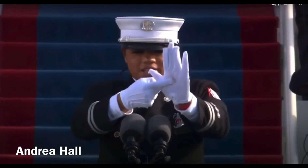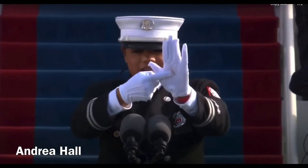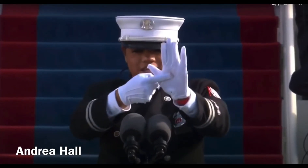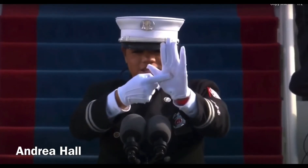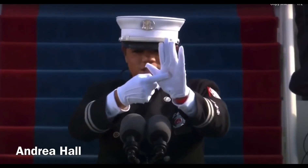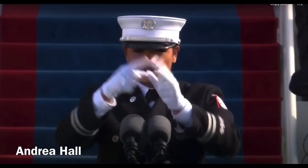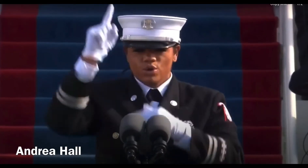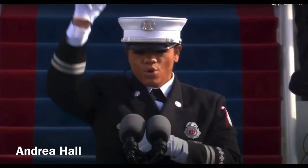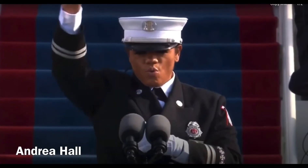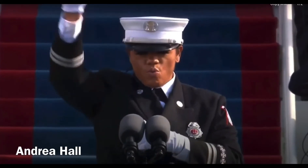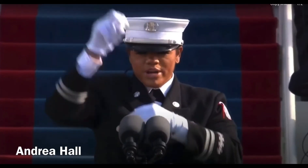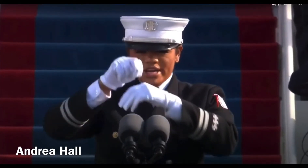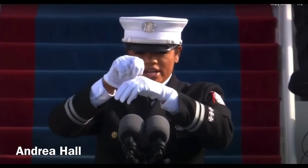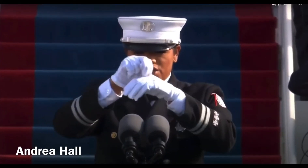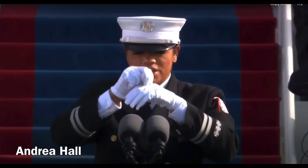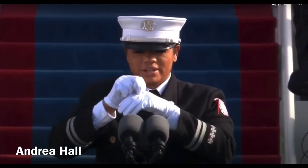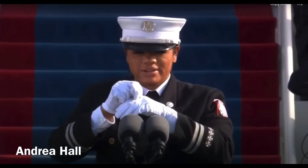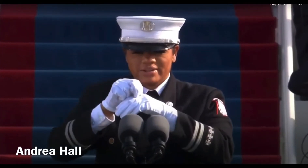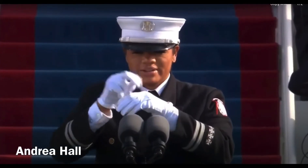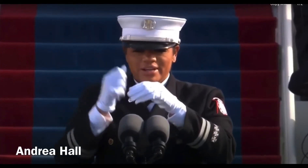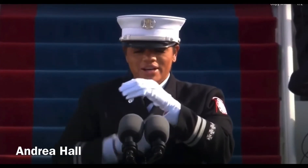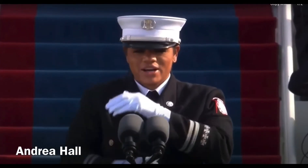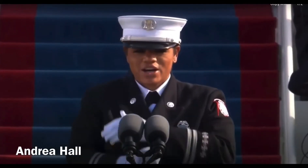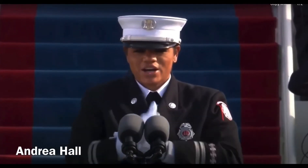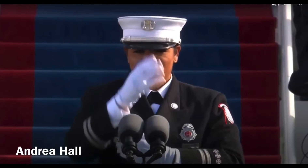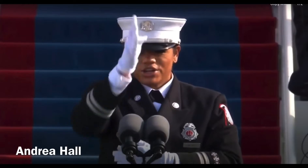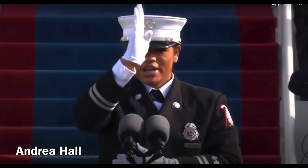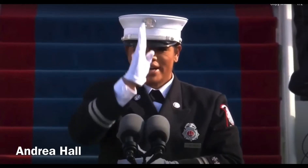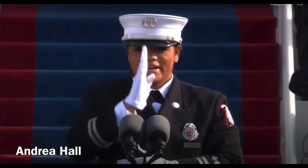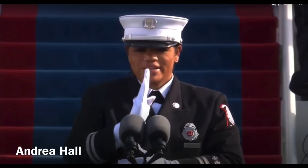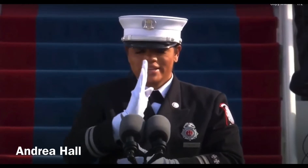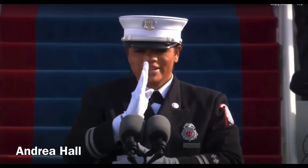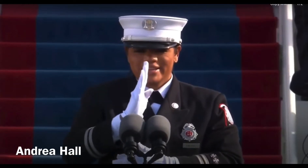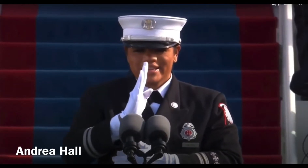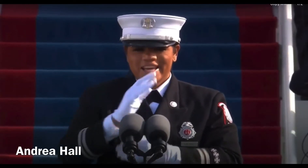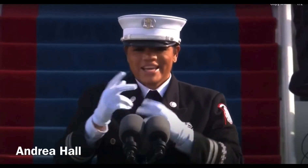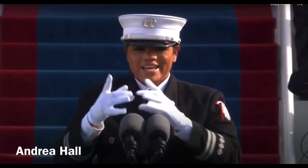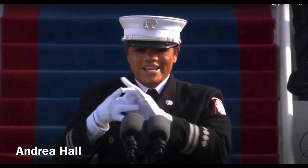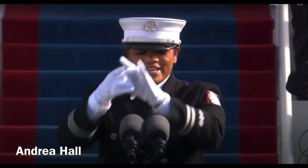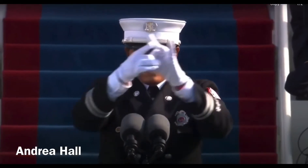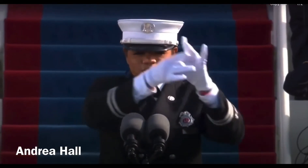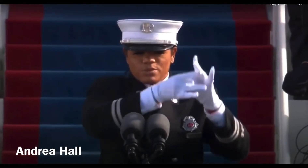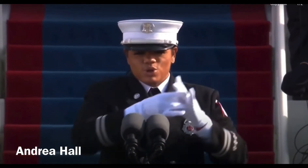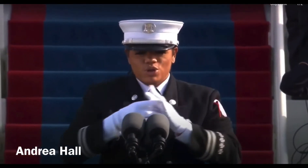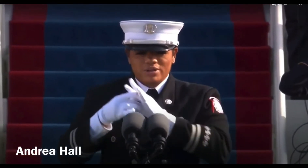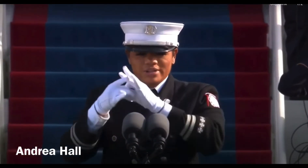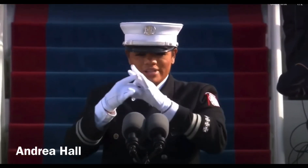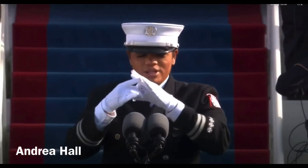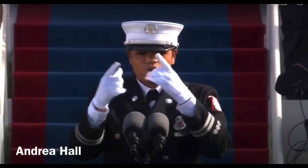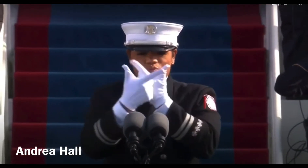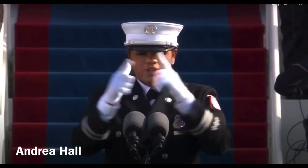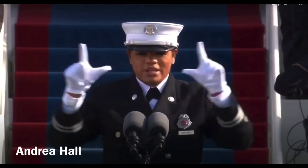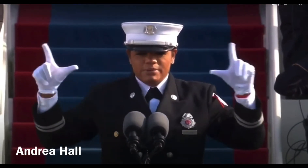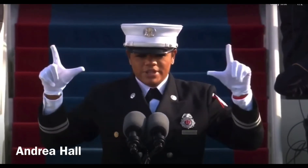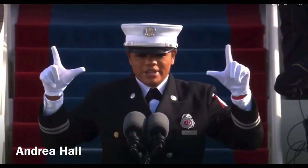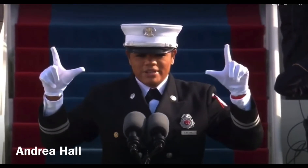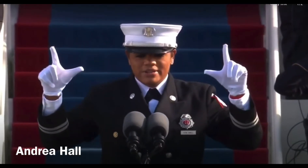stands, one nation, under God, indivisible, with liberty